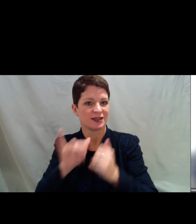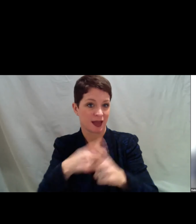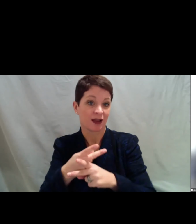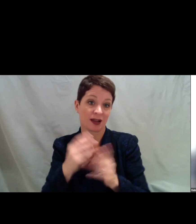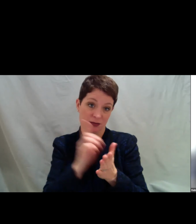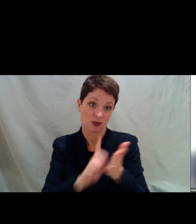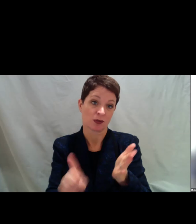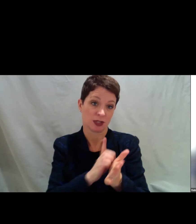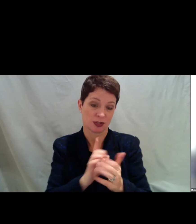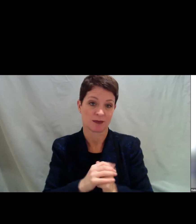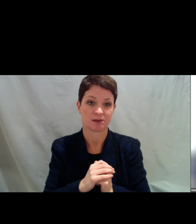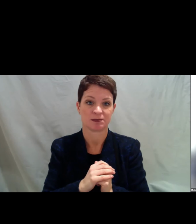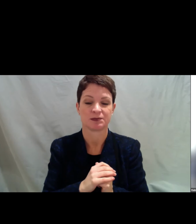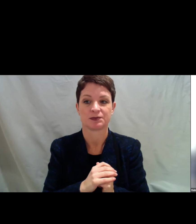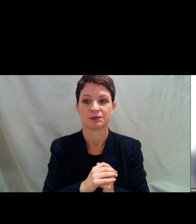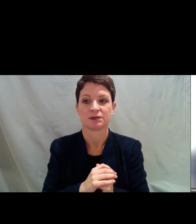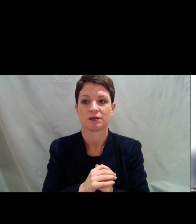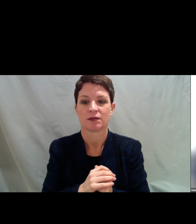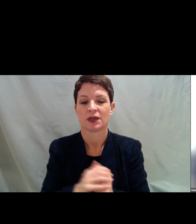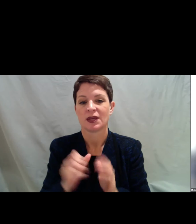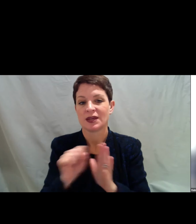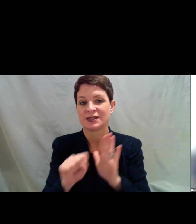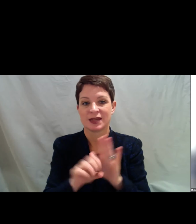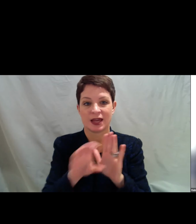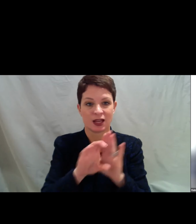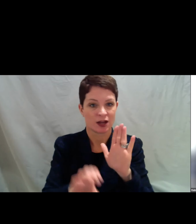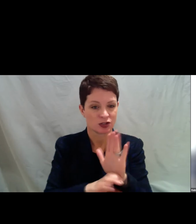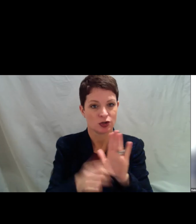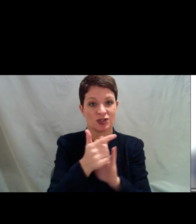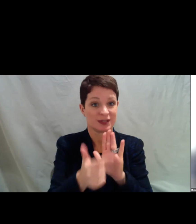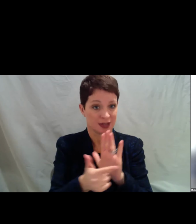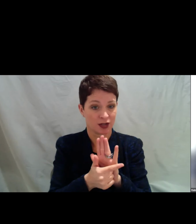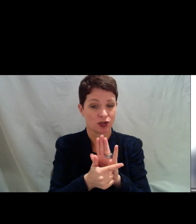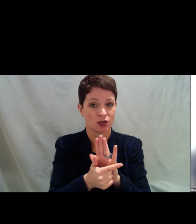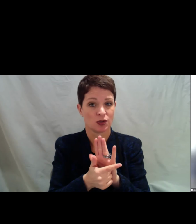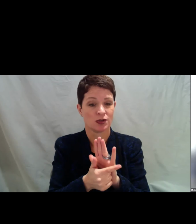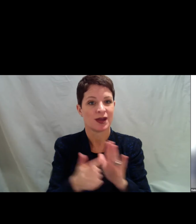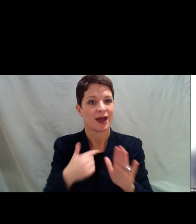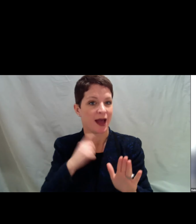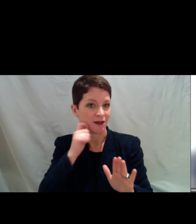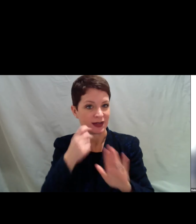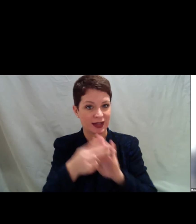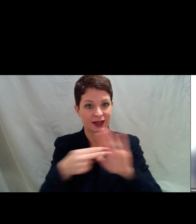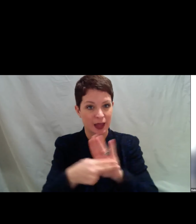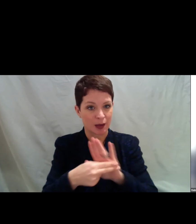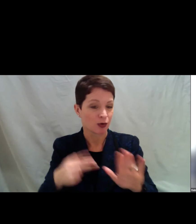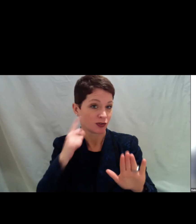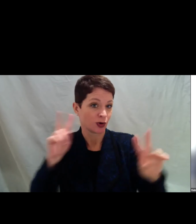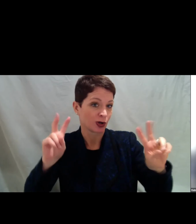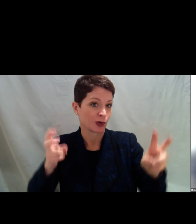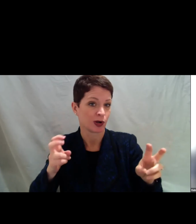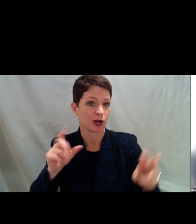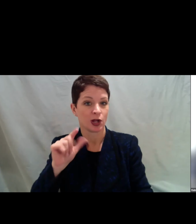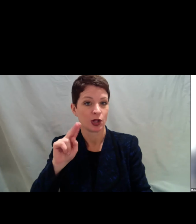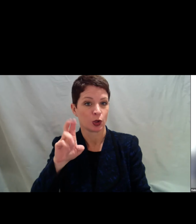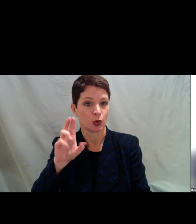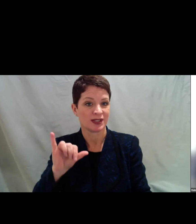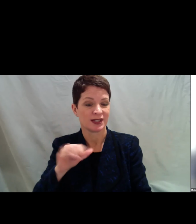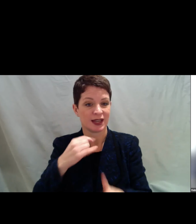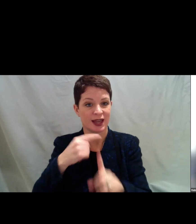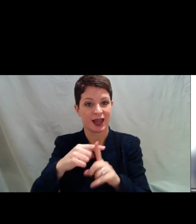discrimination. State constitutions and statutes had neat labels for quote unquote lunacy and idiocy